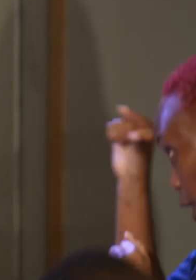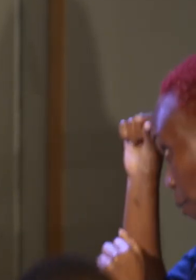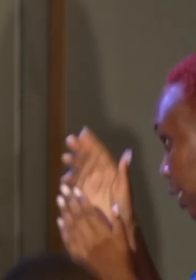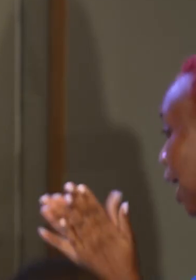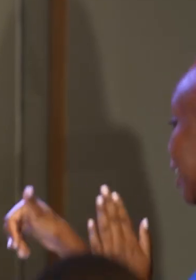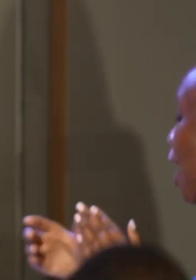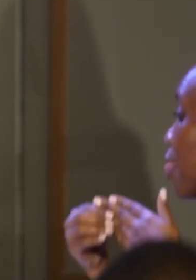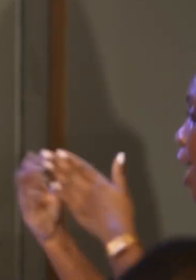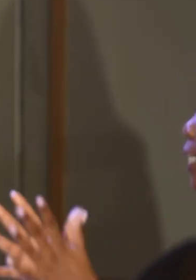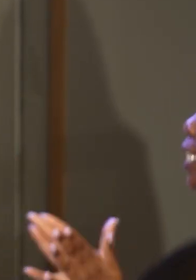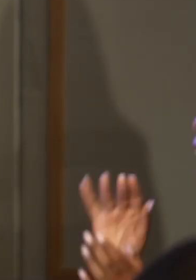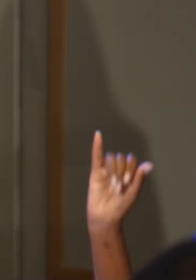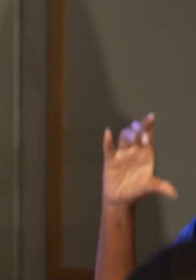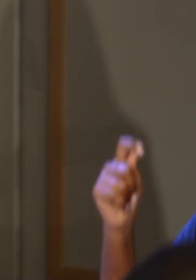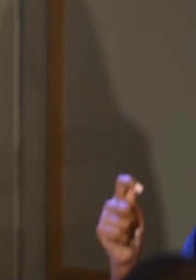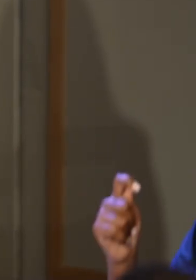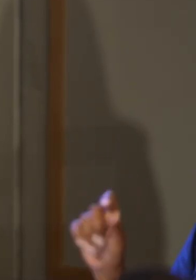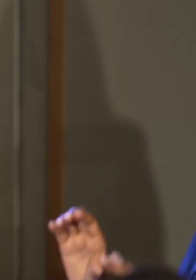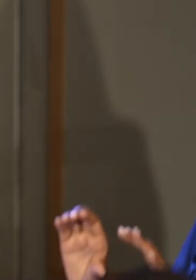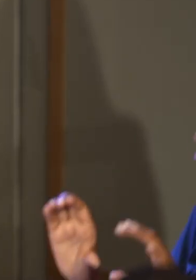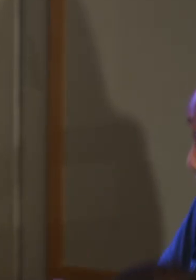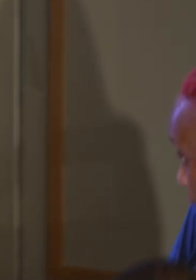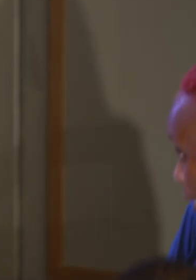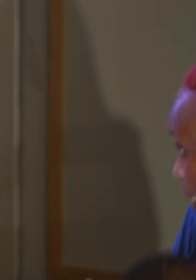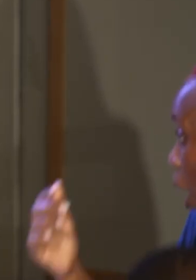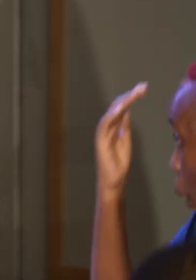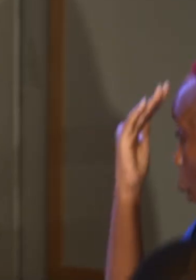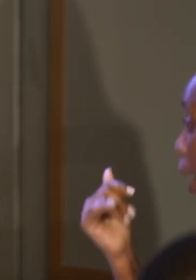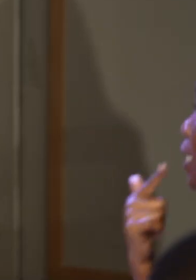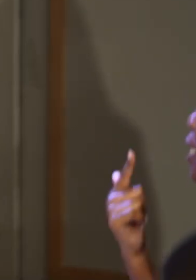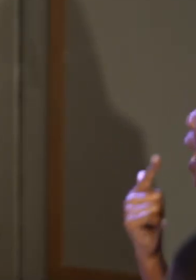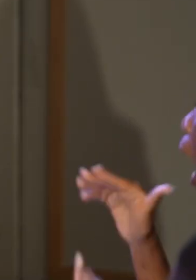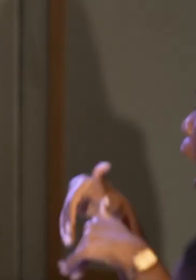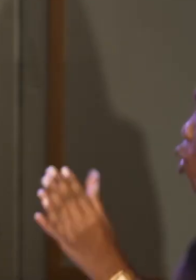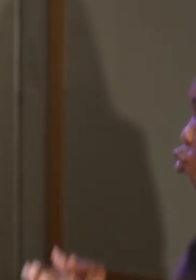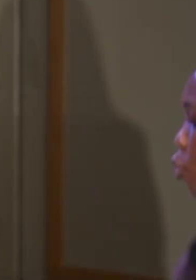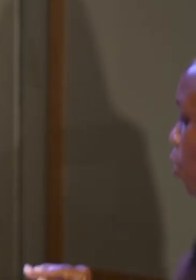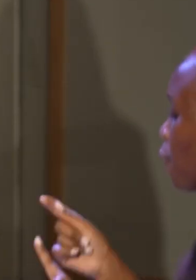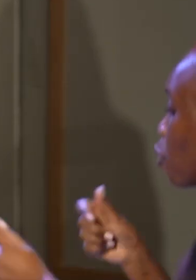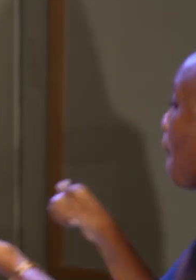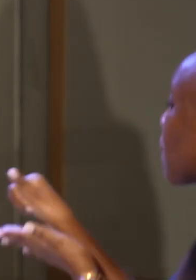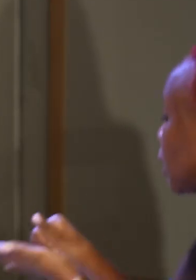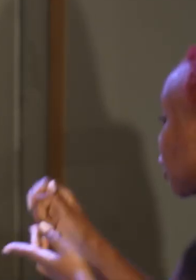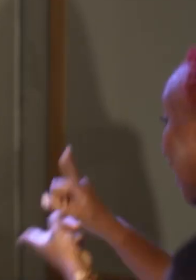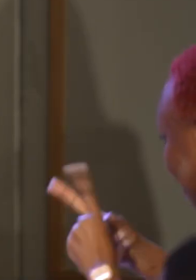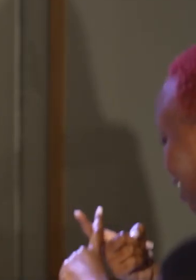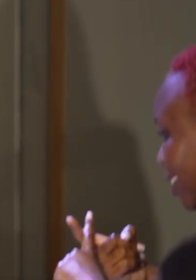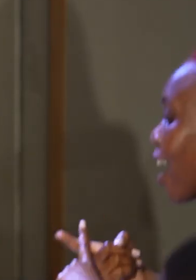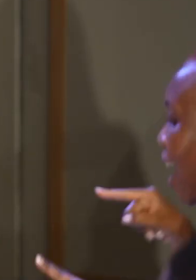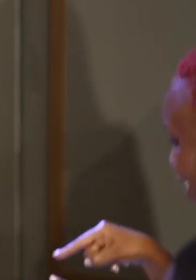leaders, ICT companies, and user organizations. Because as mentioned, how do you move from publishing a standard